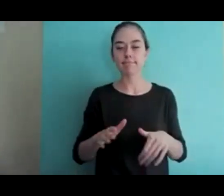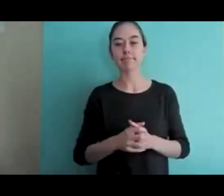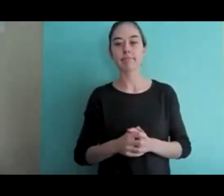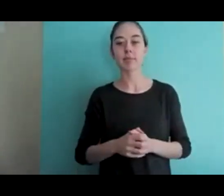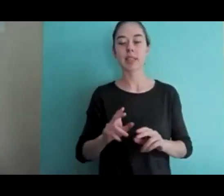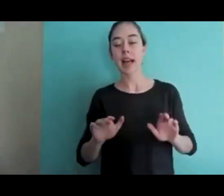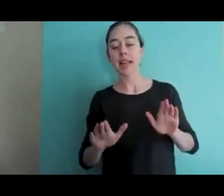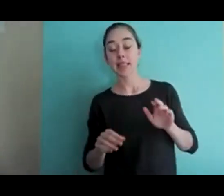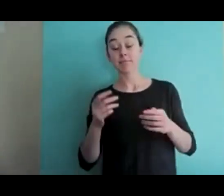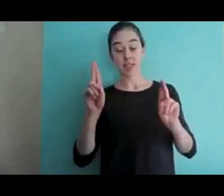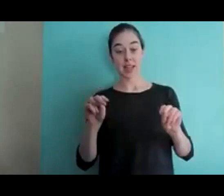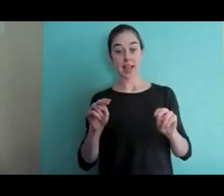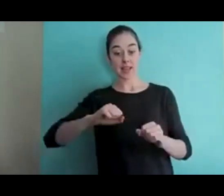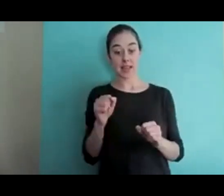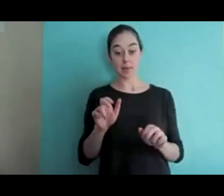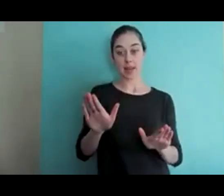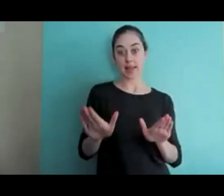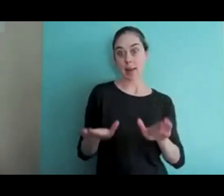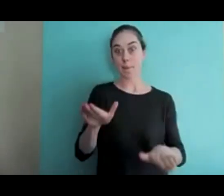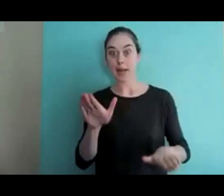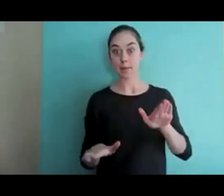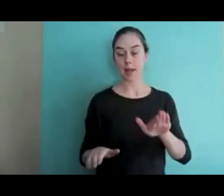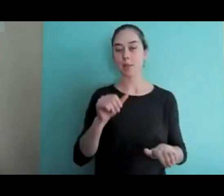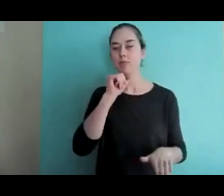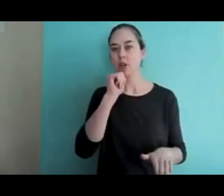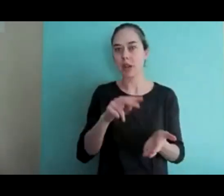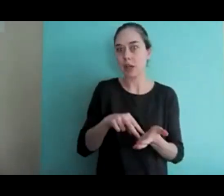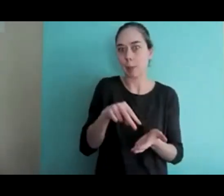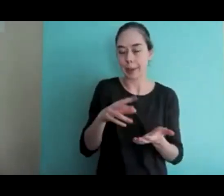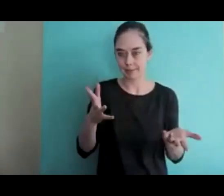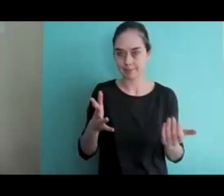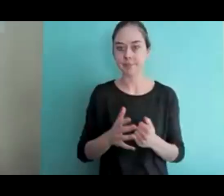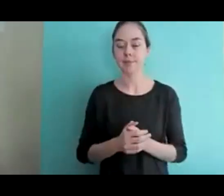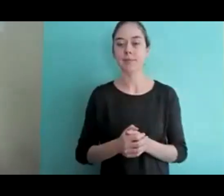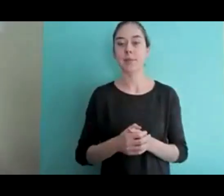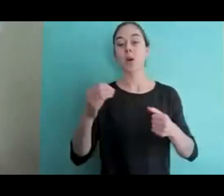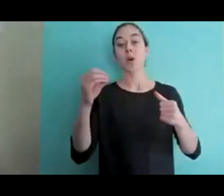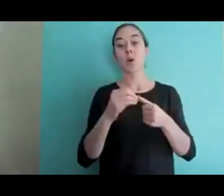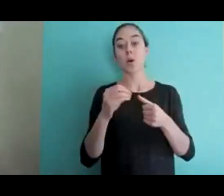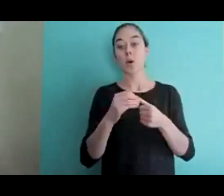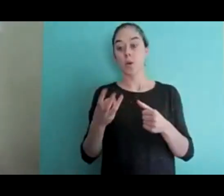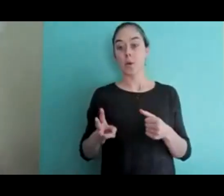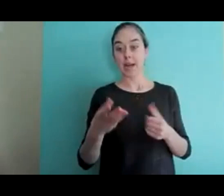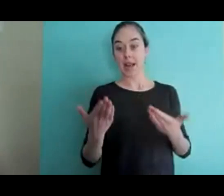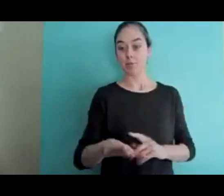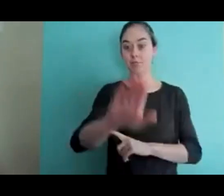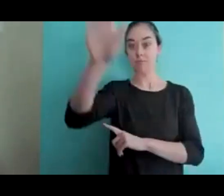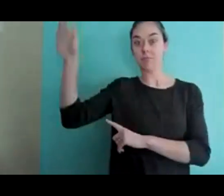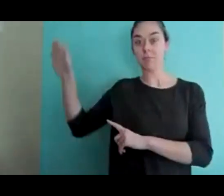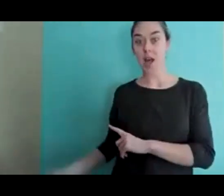You can keep stepping, but we're not bouncing. The other arm, behind the other